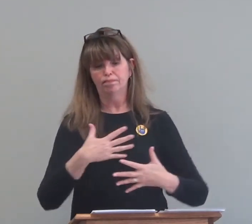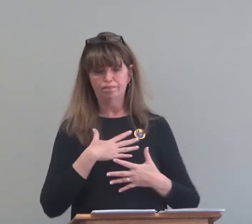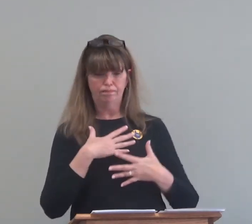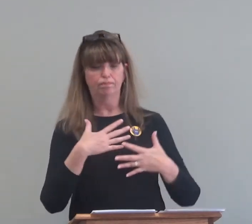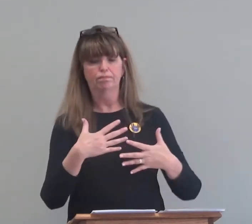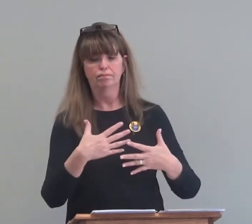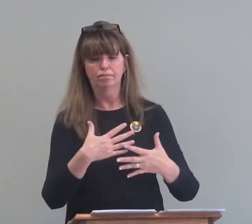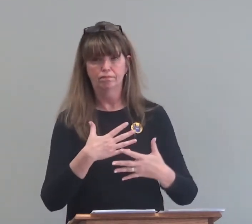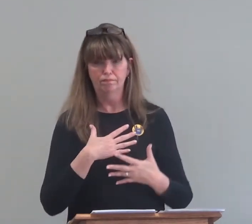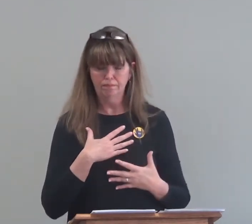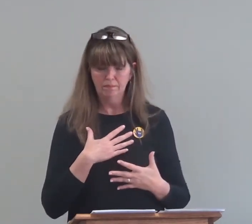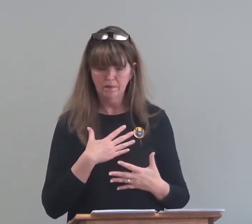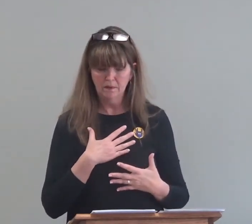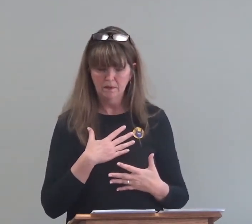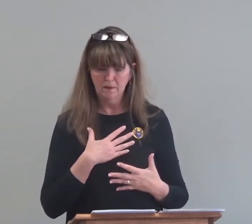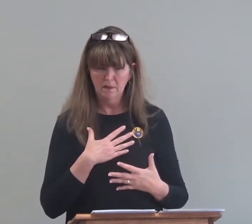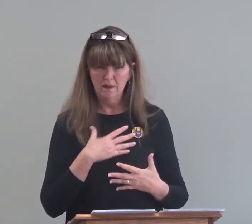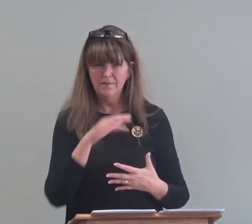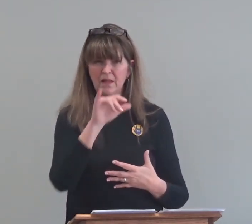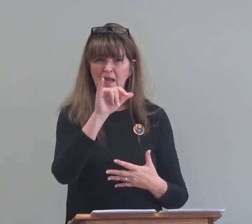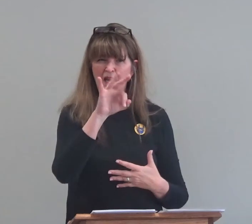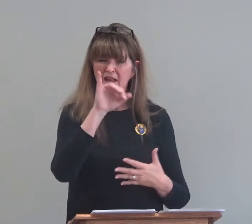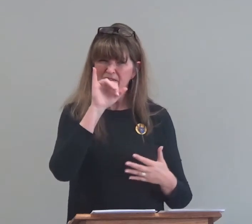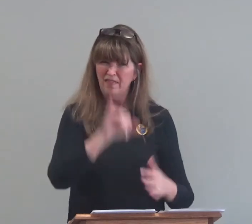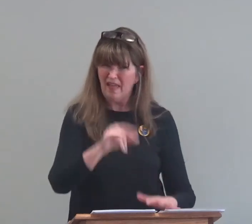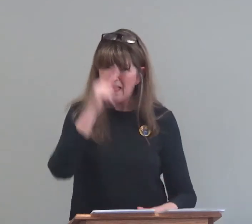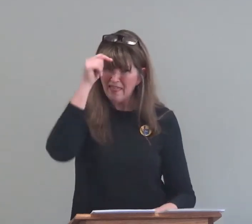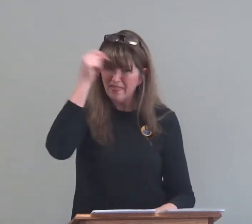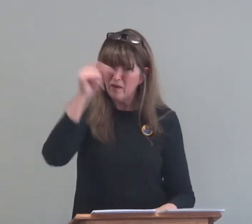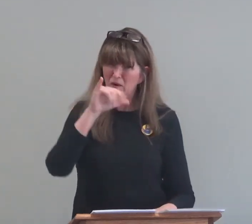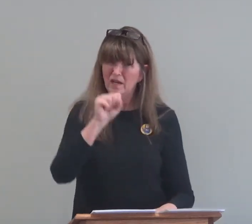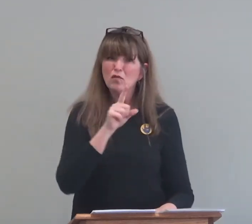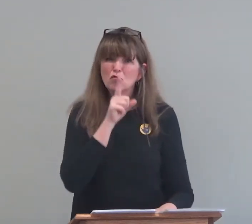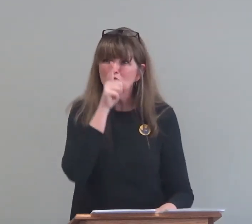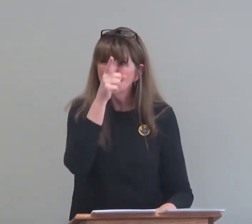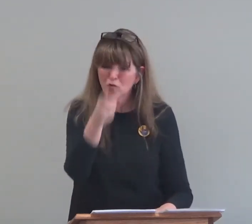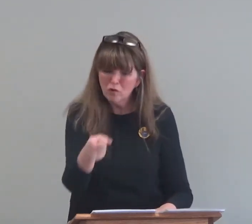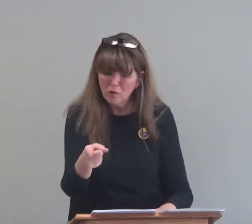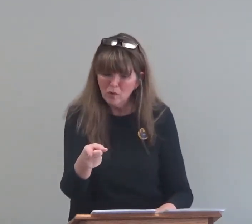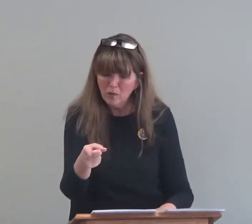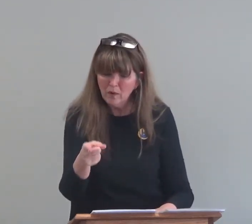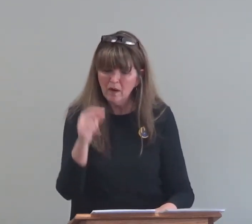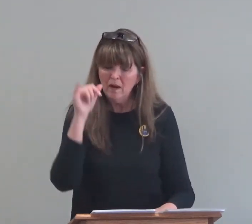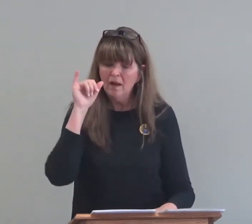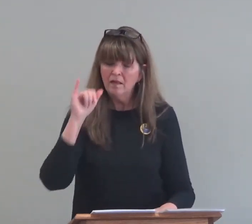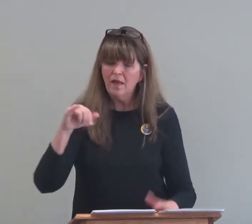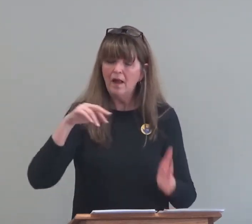burial spices, that's what brought him back to life. And if that theory is true,